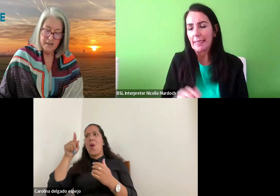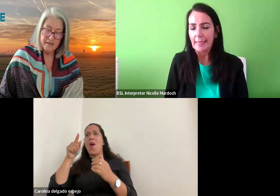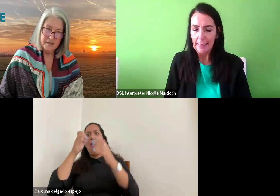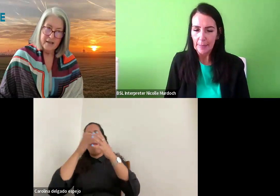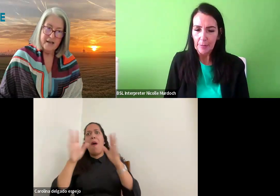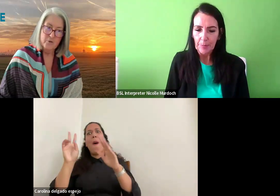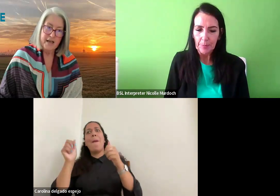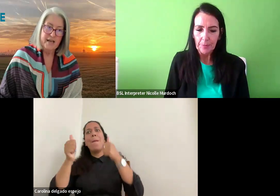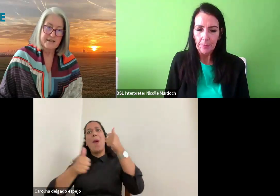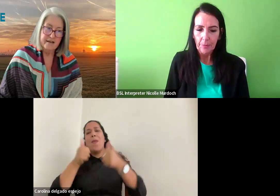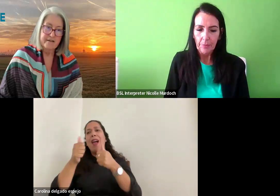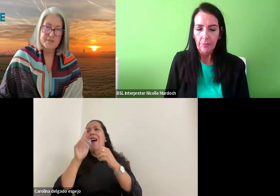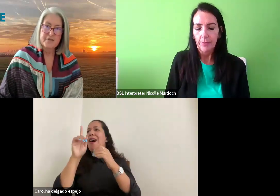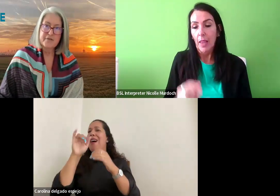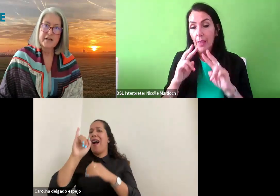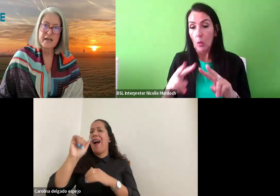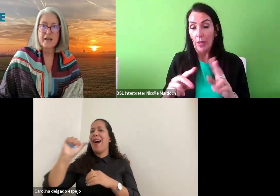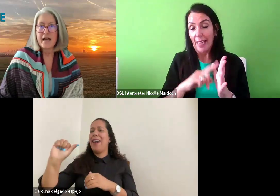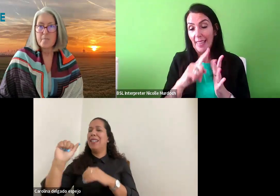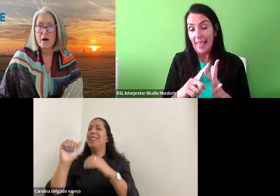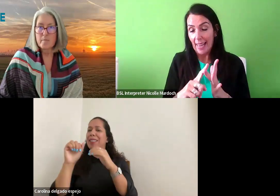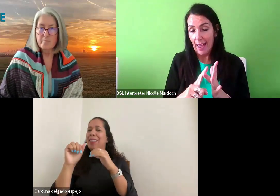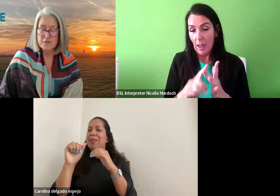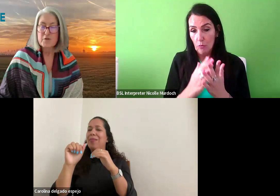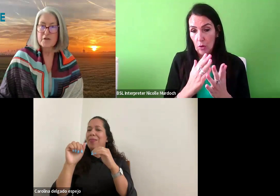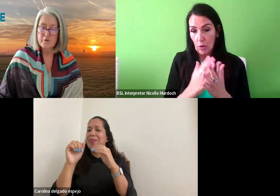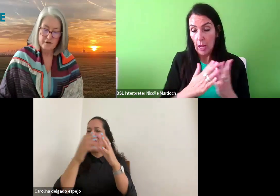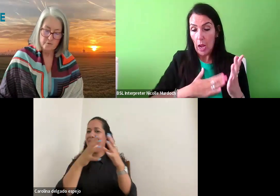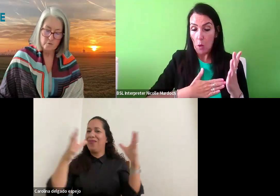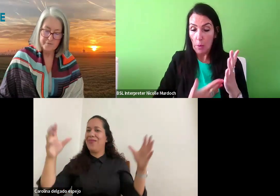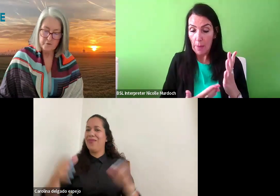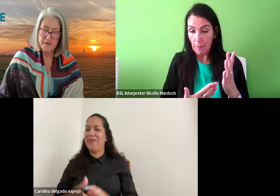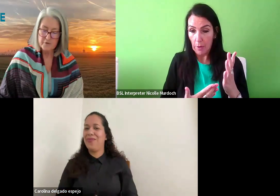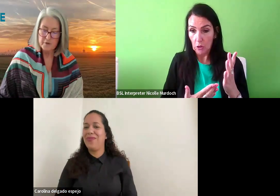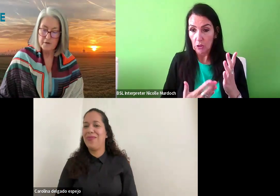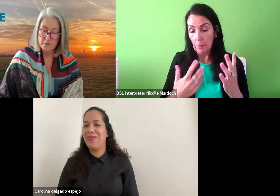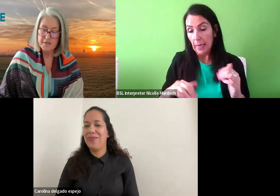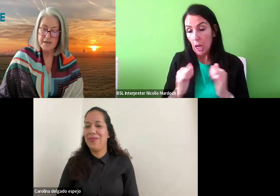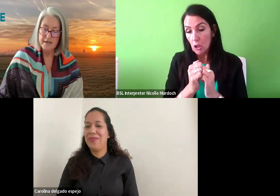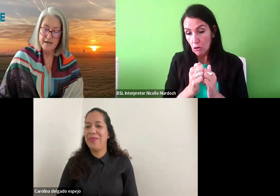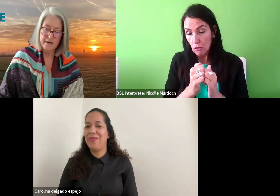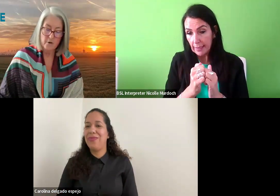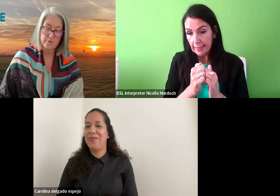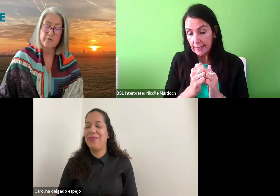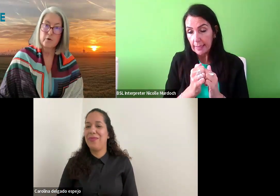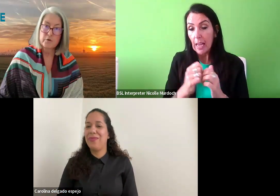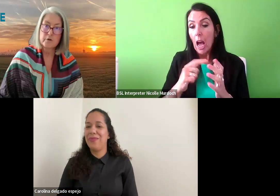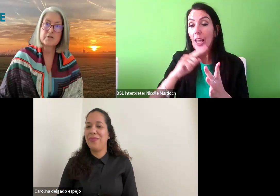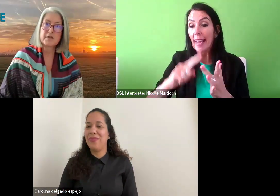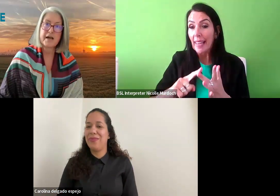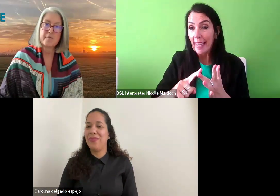And looking at AI specifically, our members through that working group have agreed on a humanitarian AI code